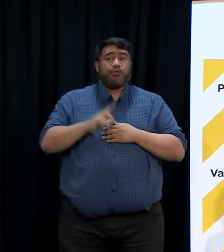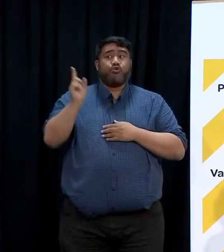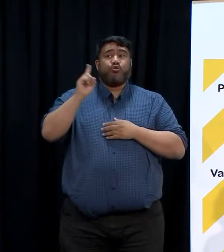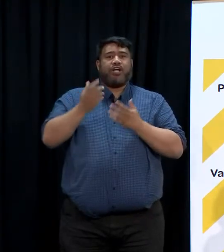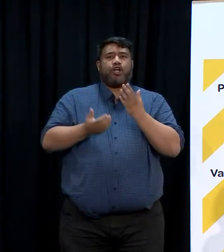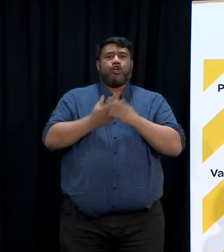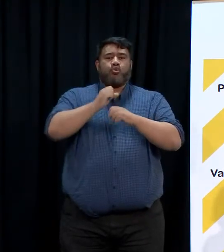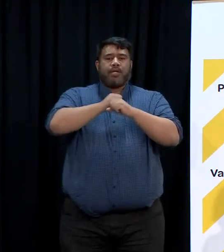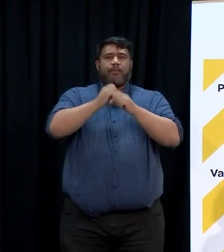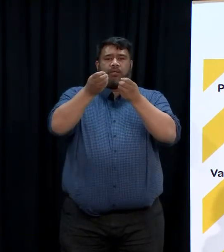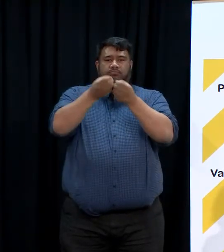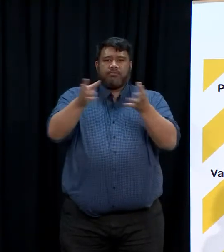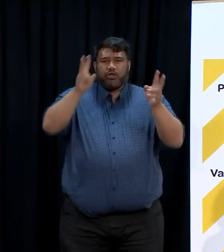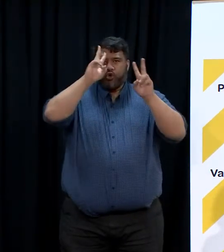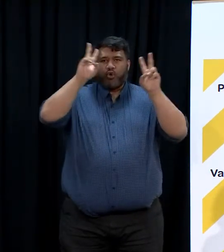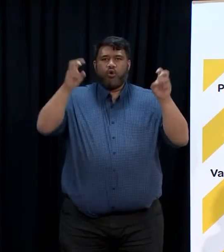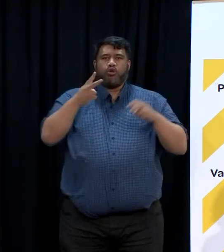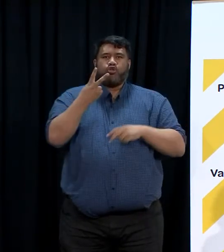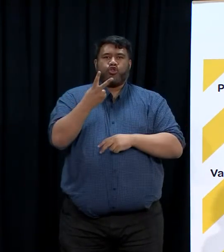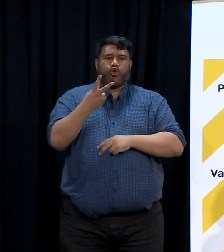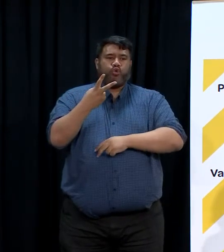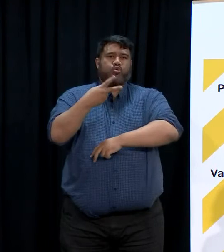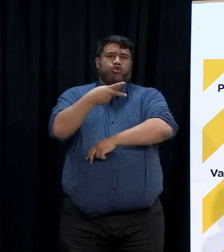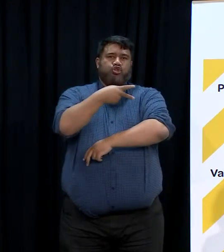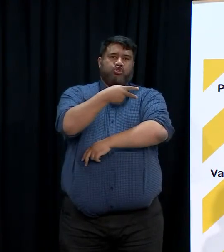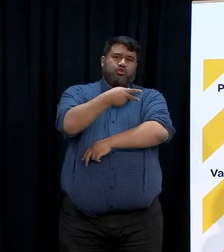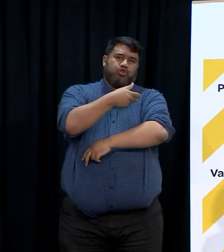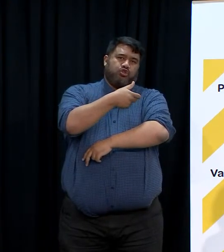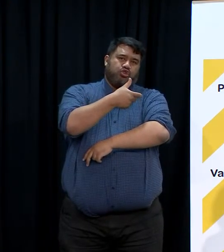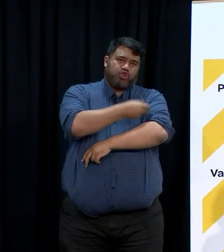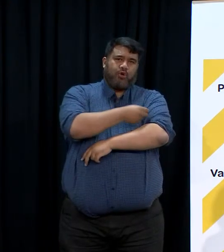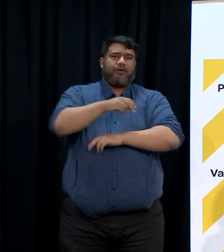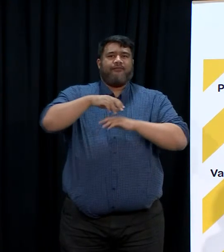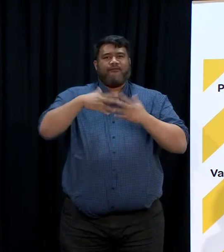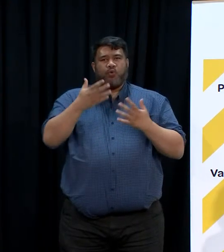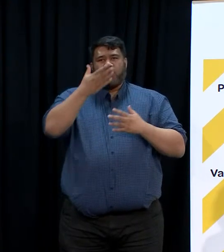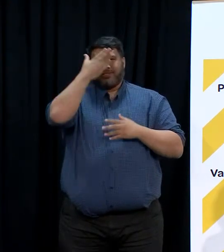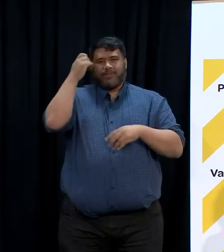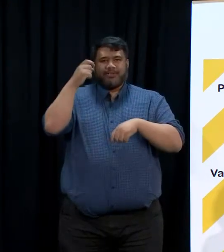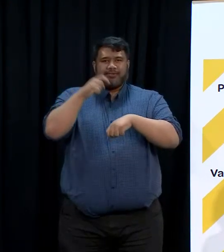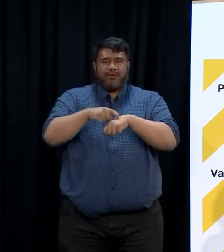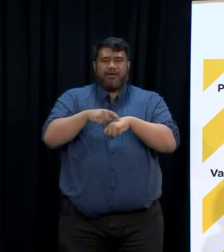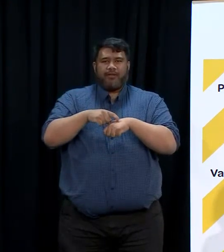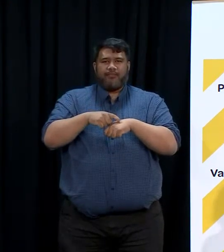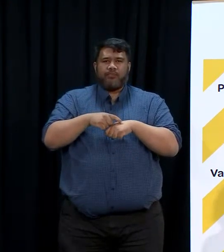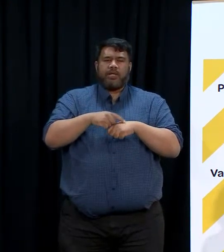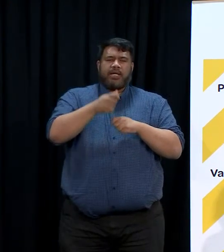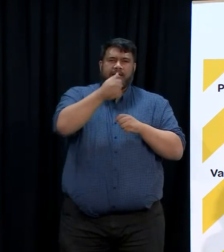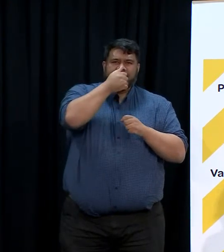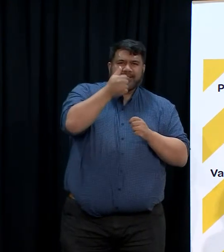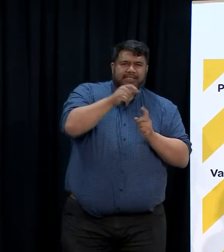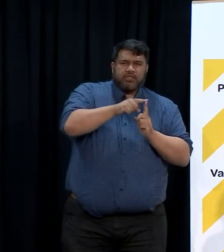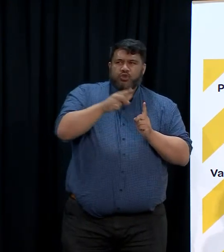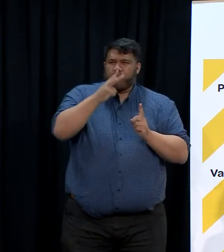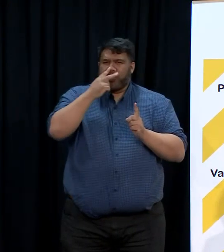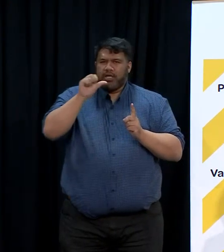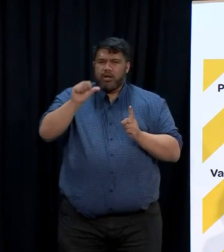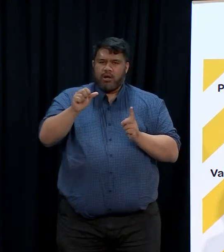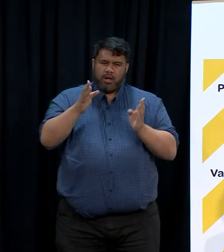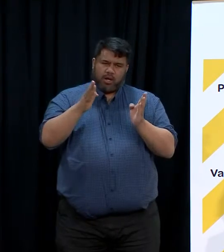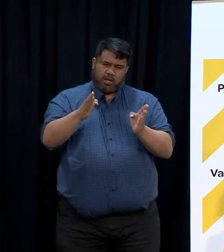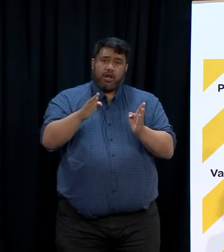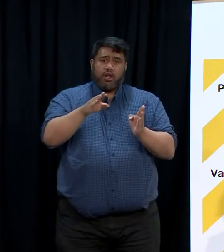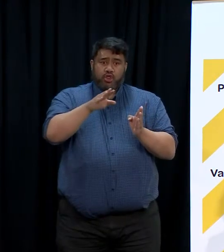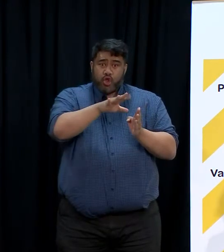campaign called 2 Shots for Summer. It predominantly targets the 16 to 29-year-old age cohort, the group that we have to get a